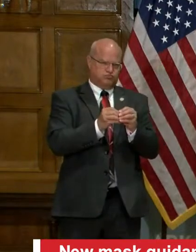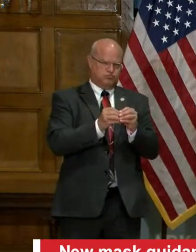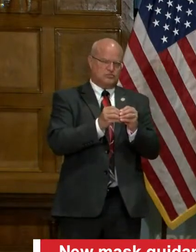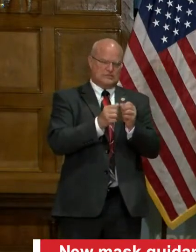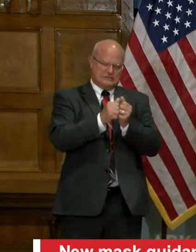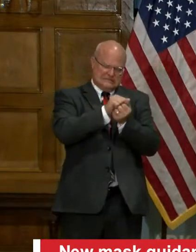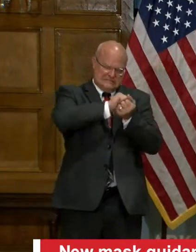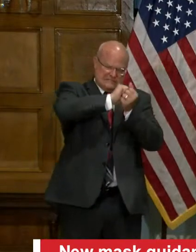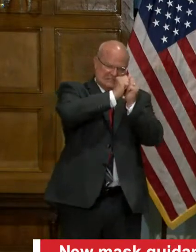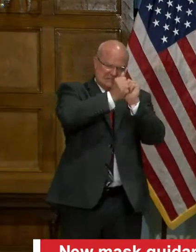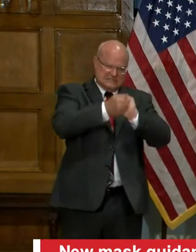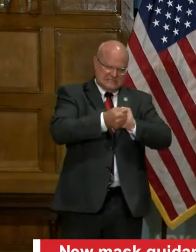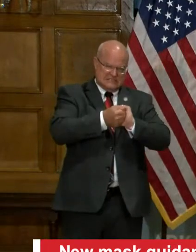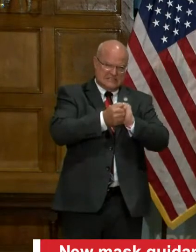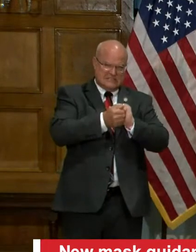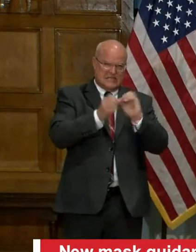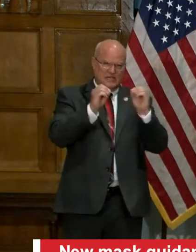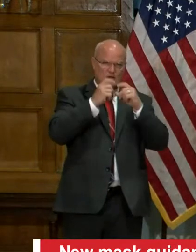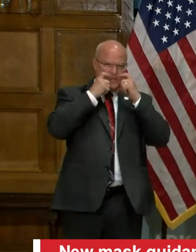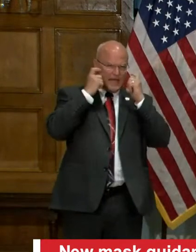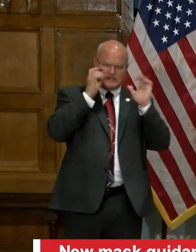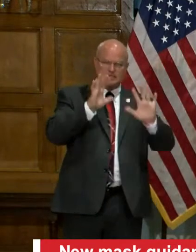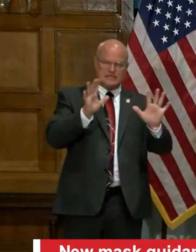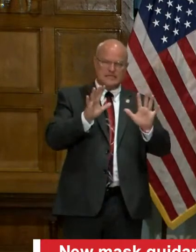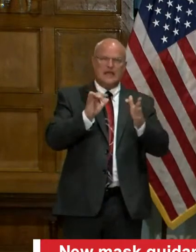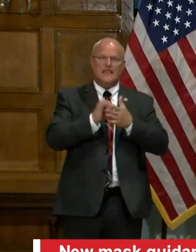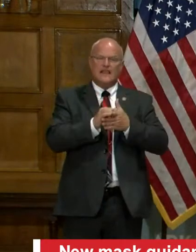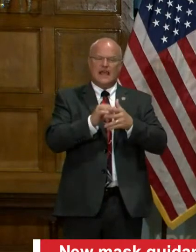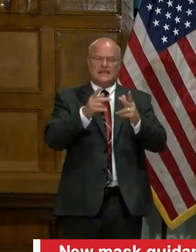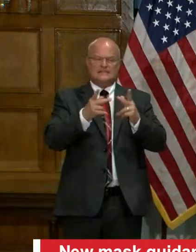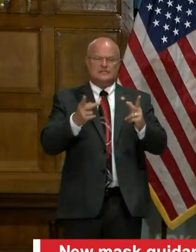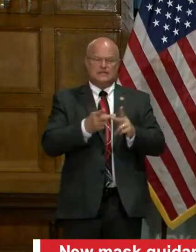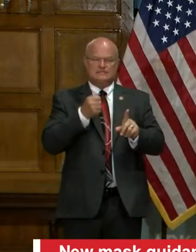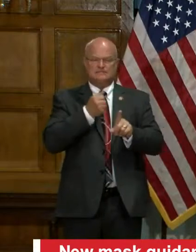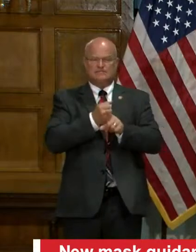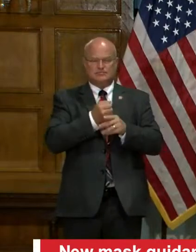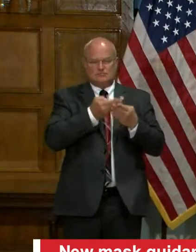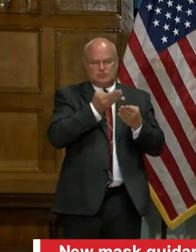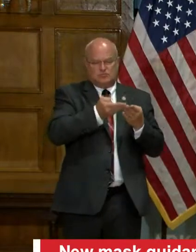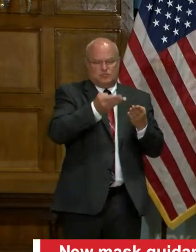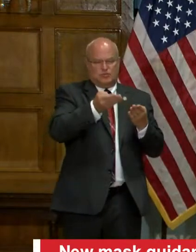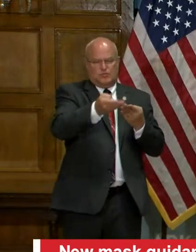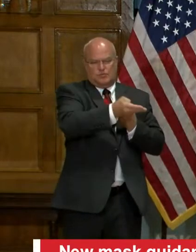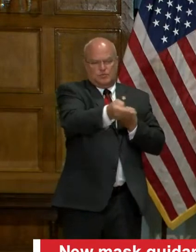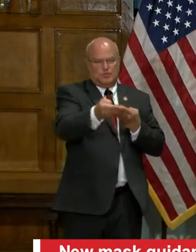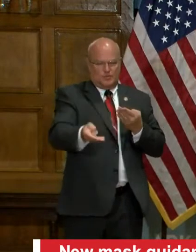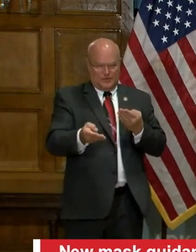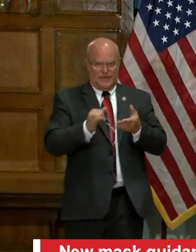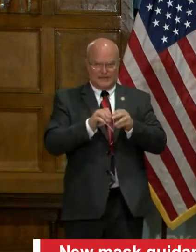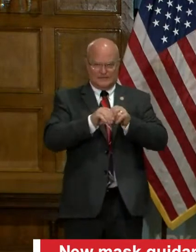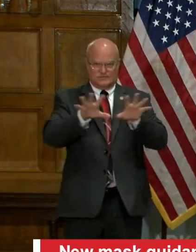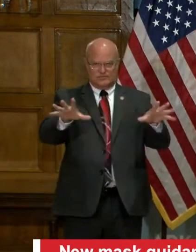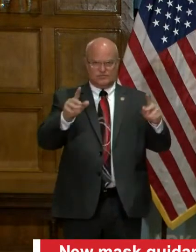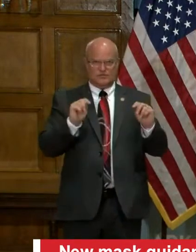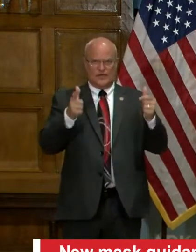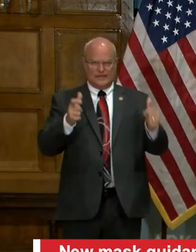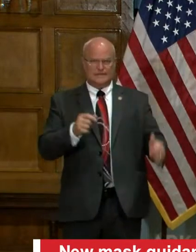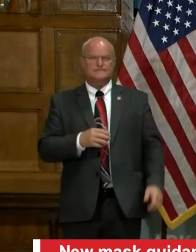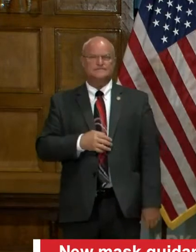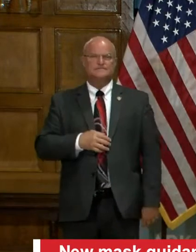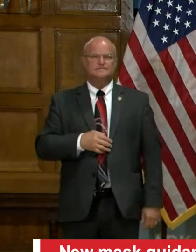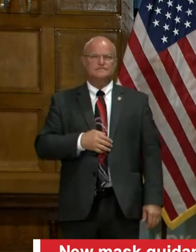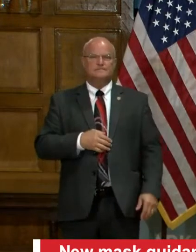physical distancing and no wearing of masks, because those are the areas, that's the setting in which COVID-19 spreads very, very